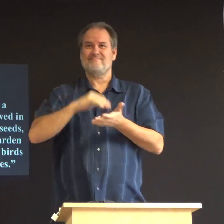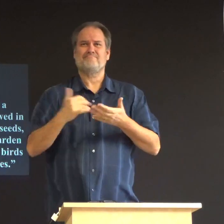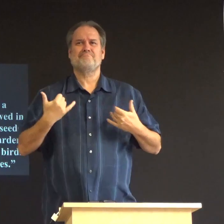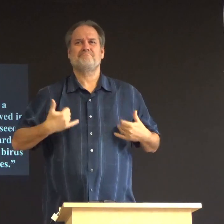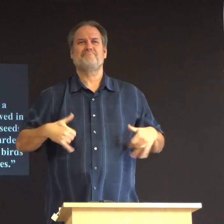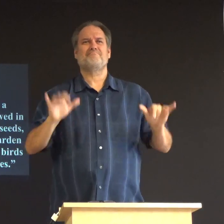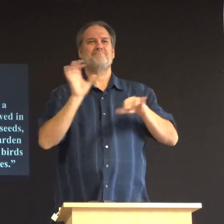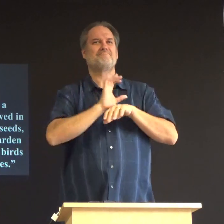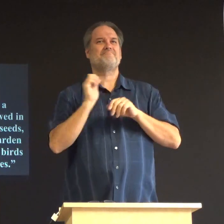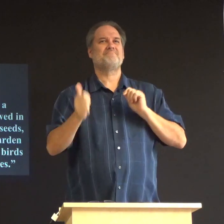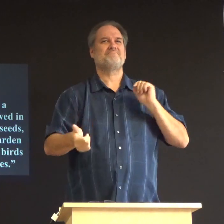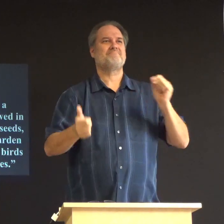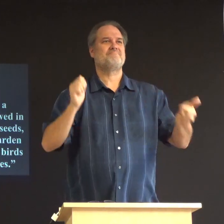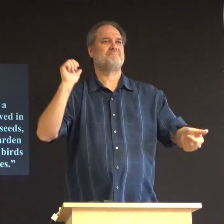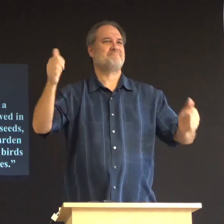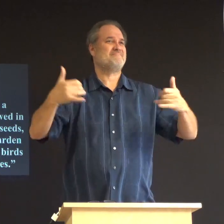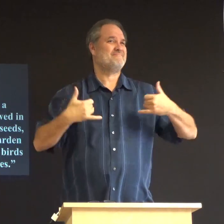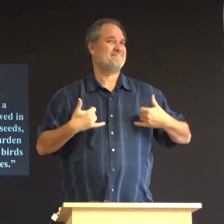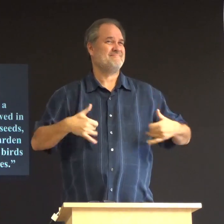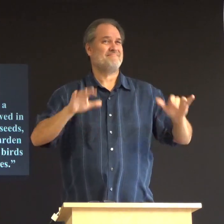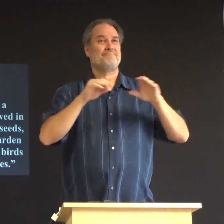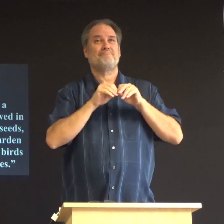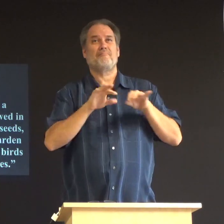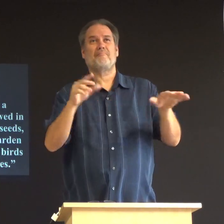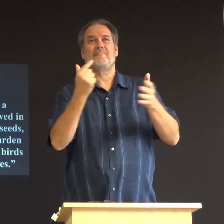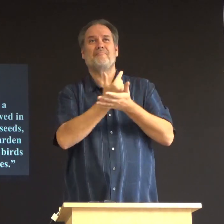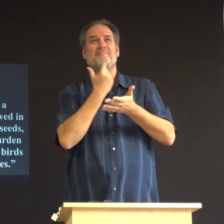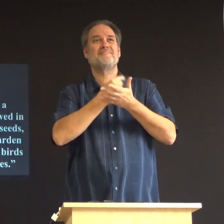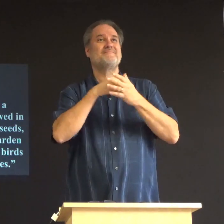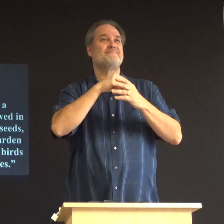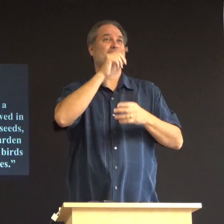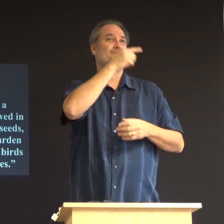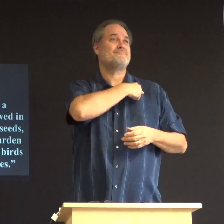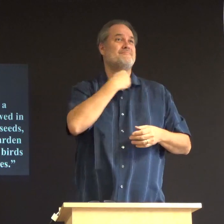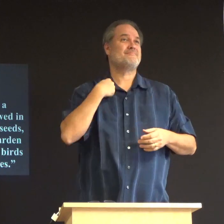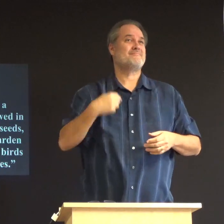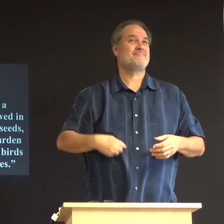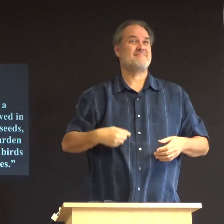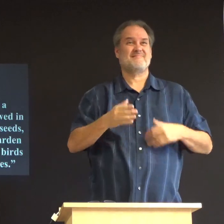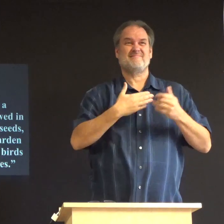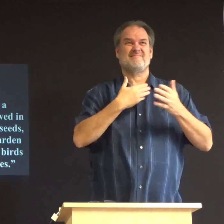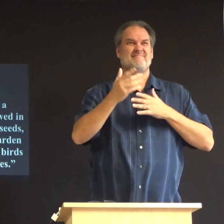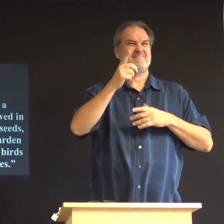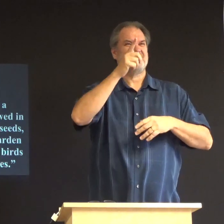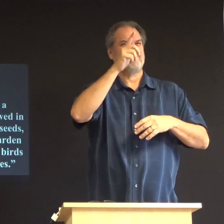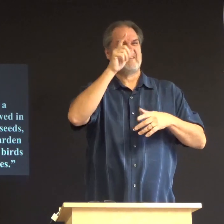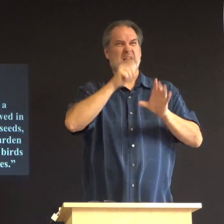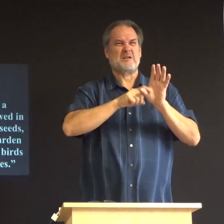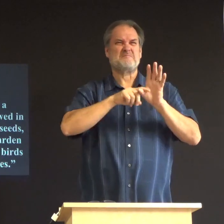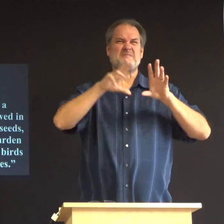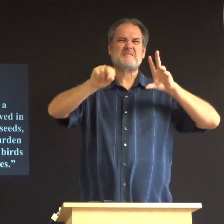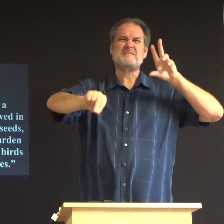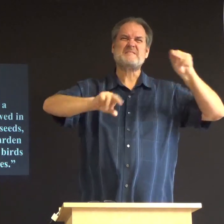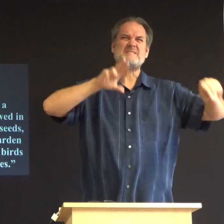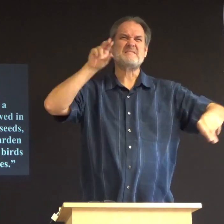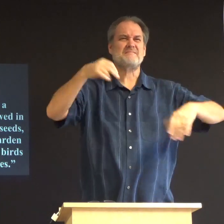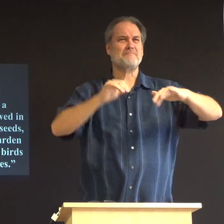since Roman times to now, the church is still strong, still spreads the gospel, even in places like China and